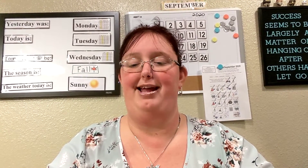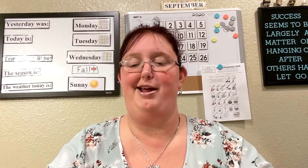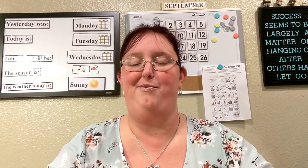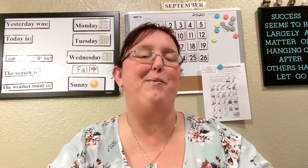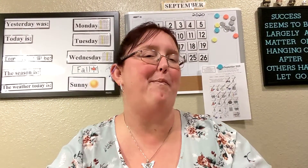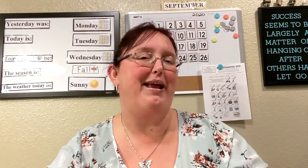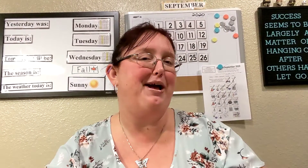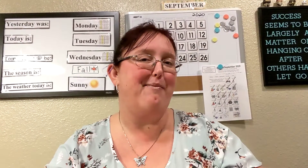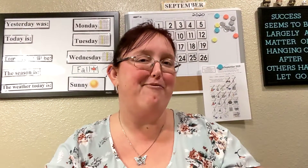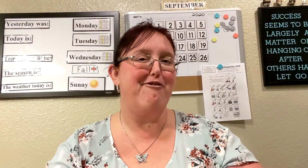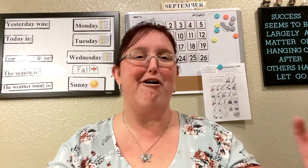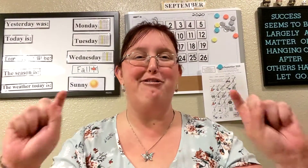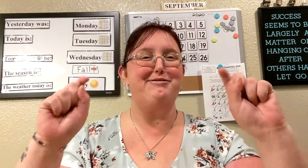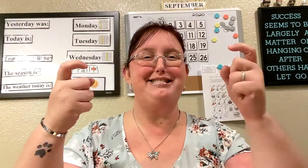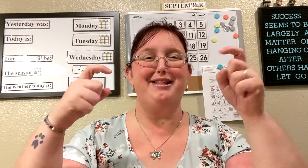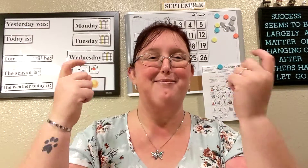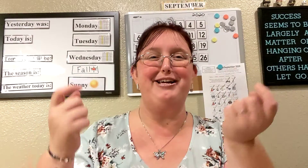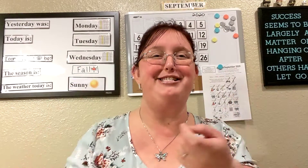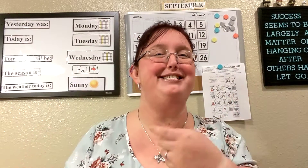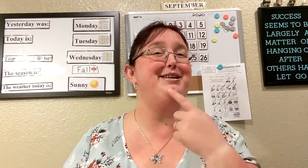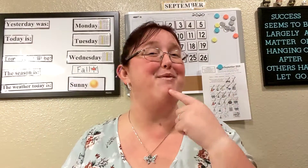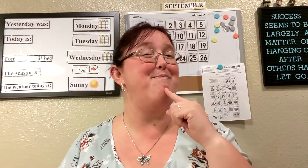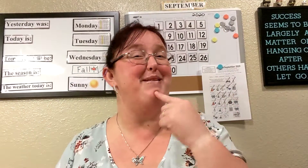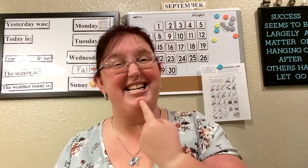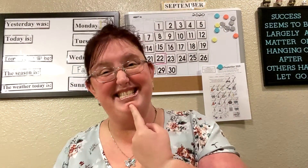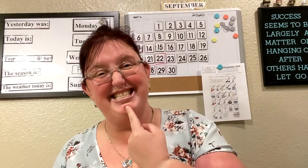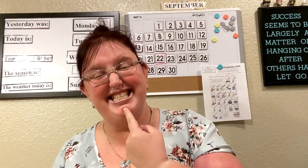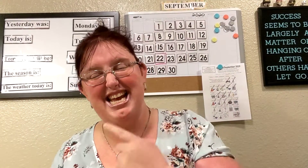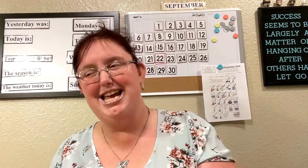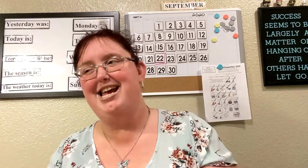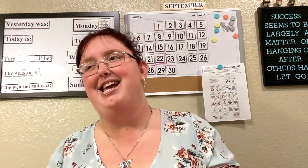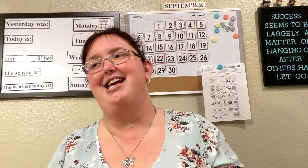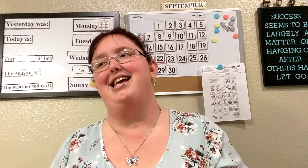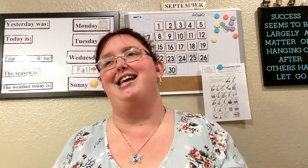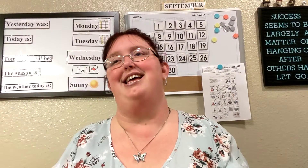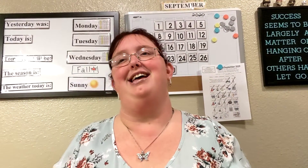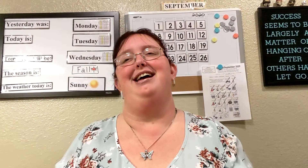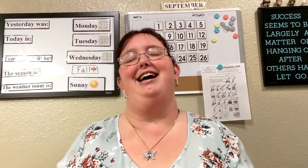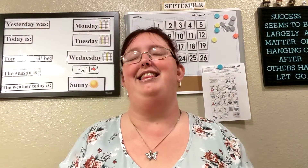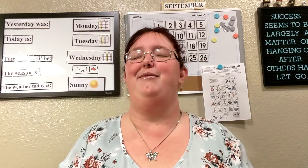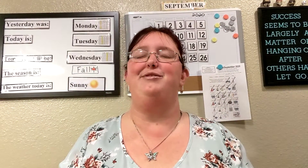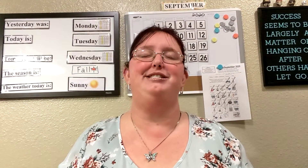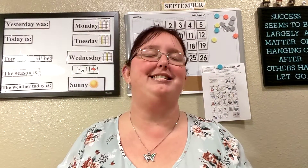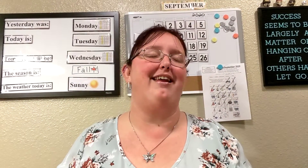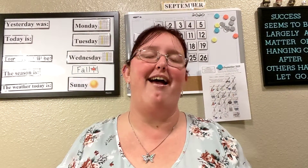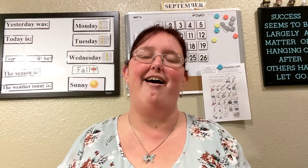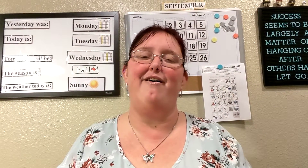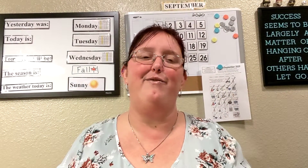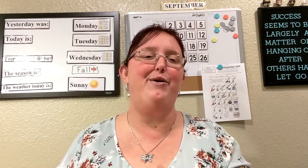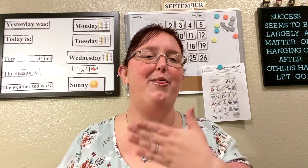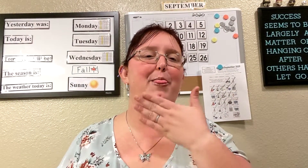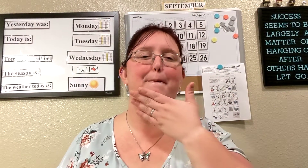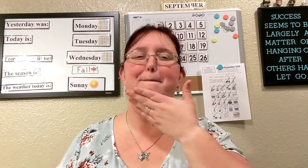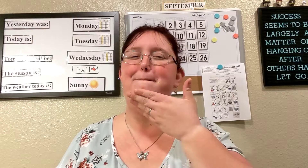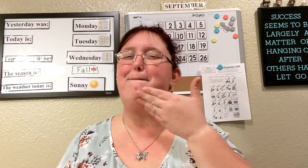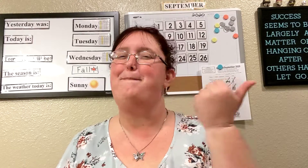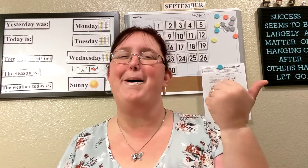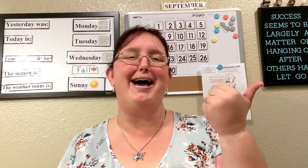And we'll make up for all those celebrations that we missed. And that we're just gonna have the